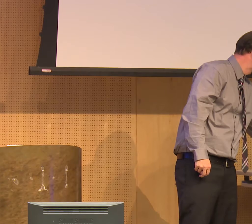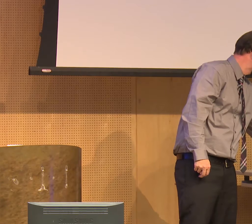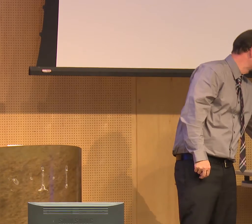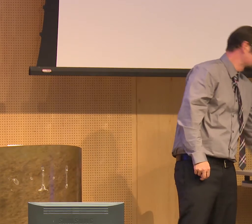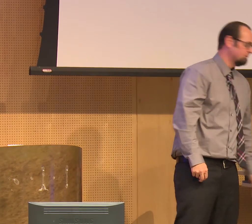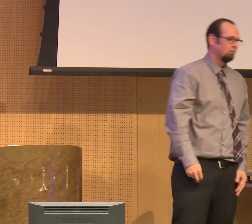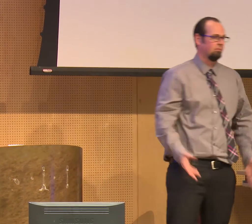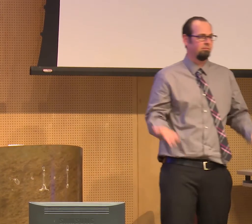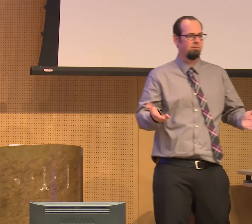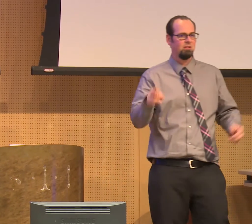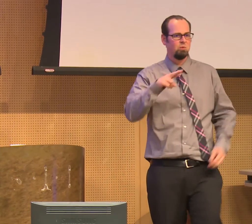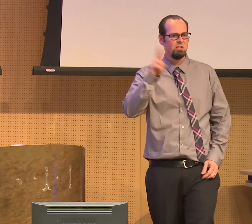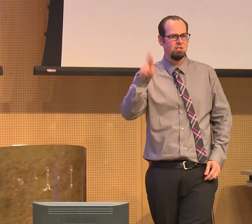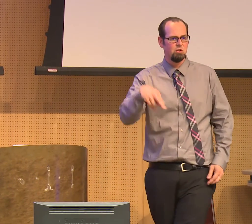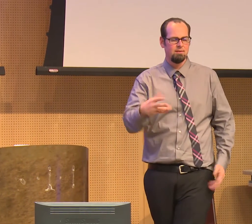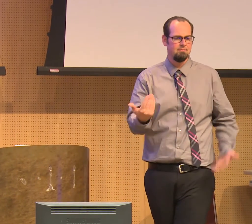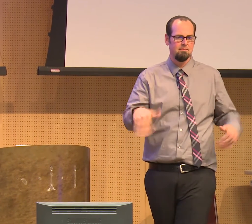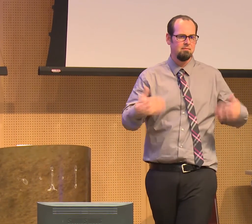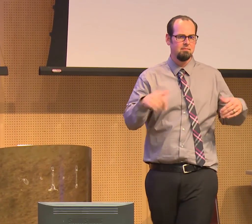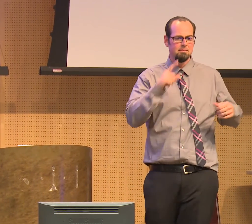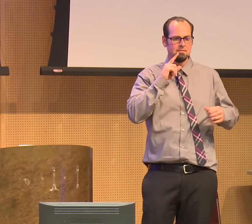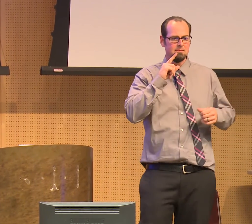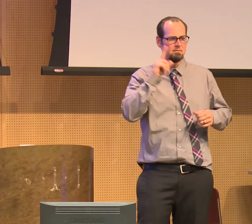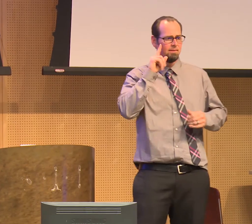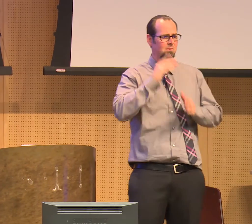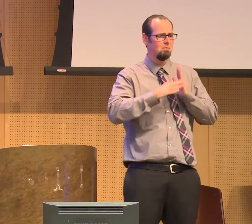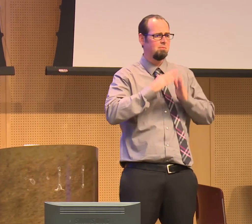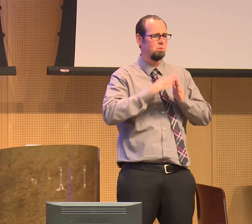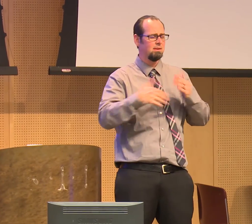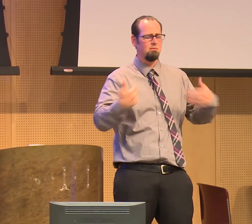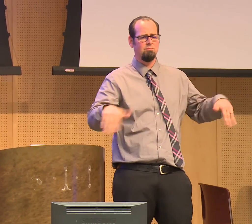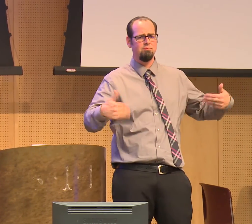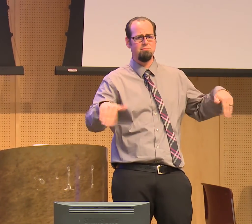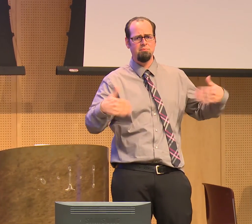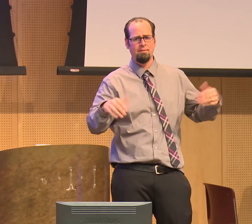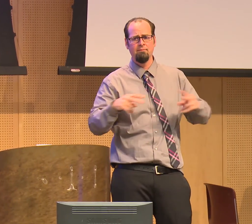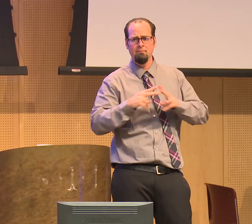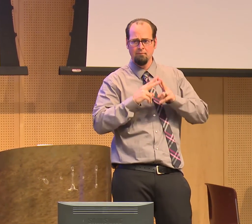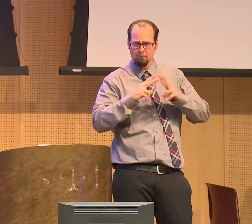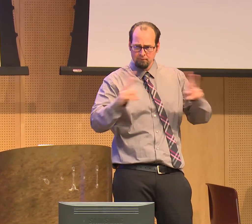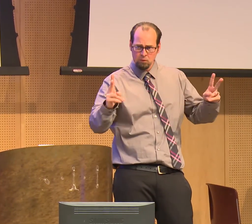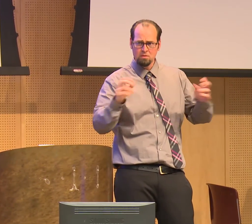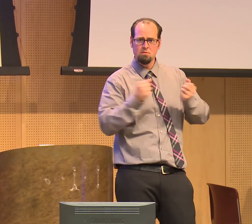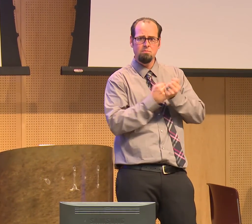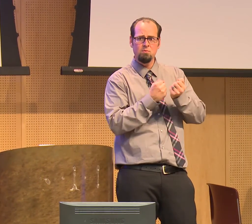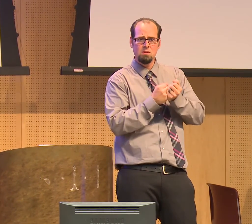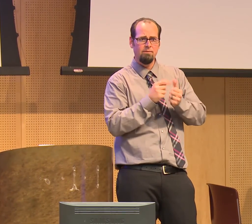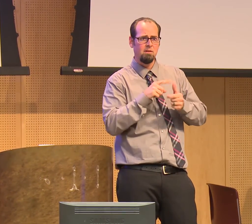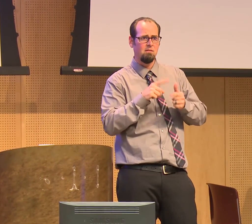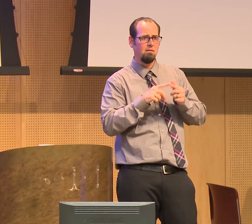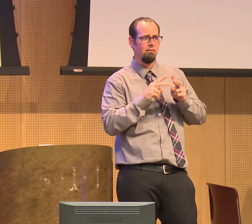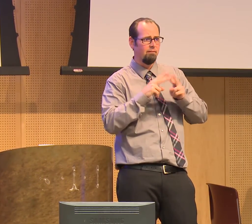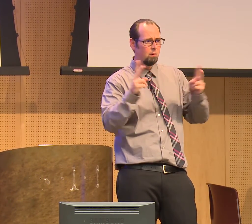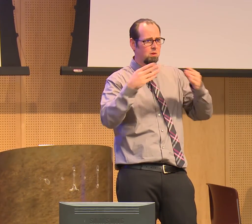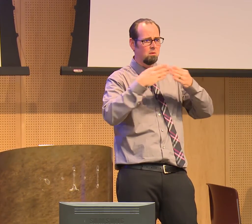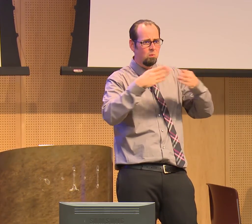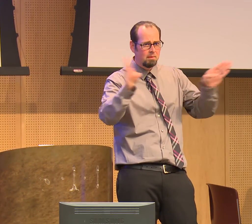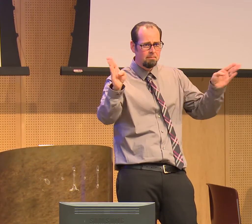You needed to chase your dreams, but always know the road that'll lead you home again. I needed to keep an